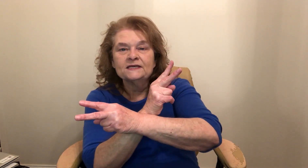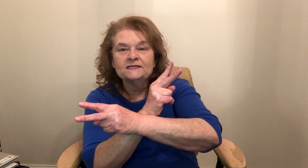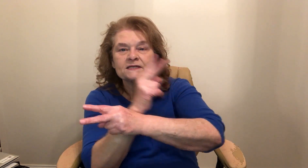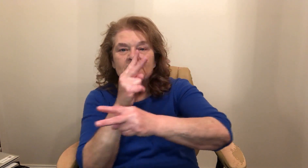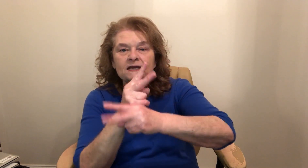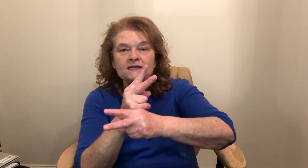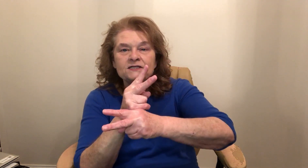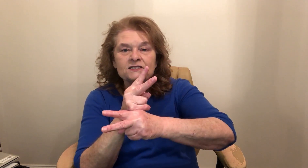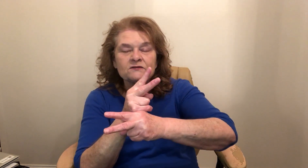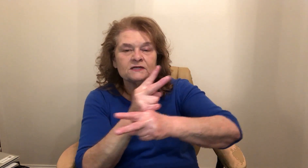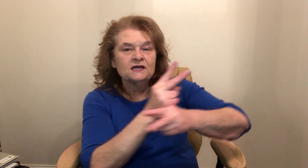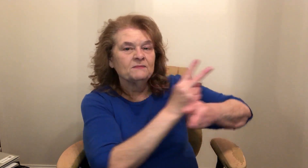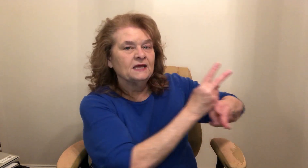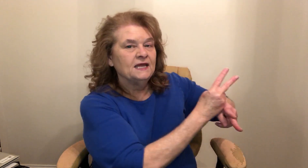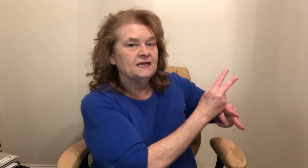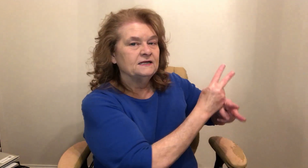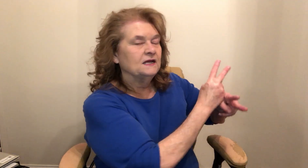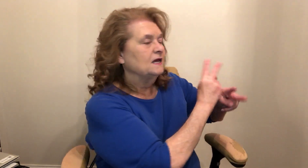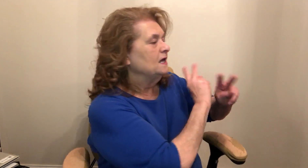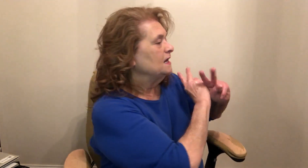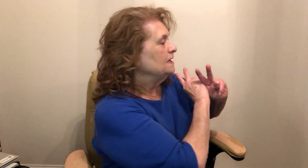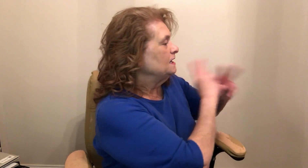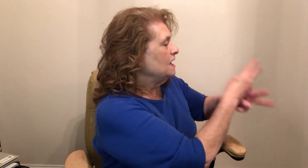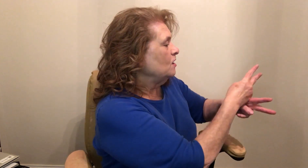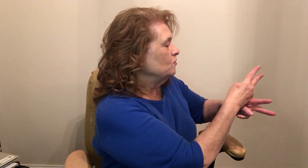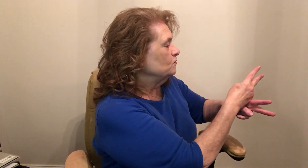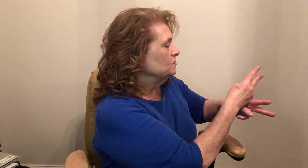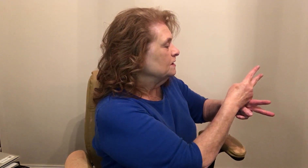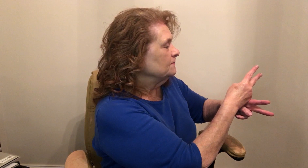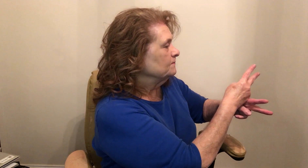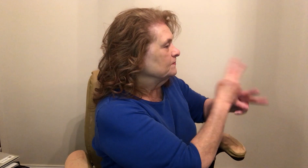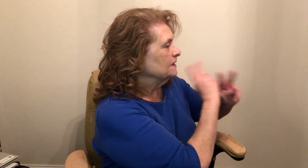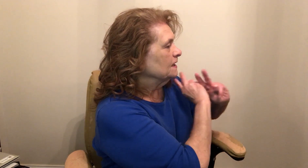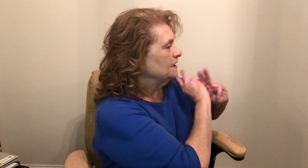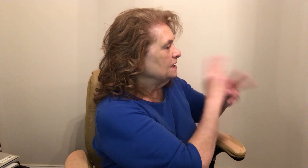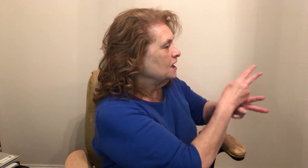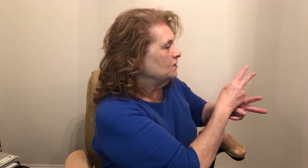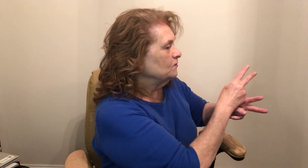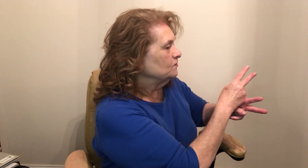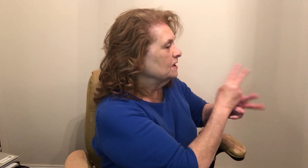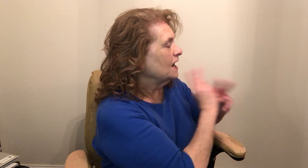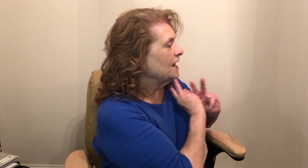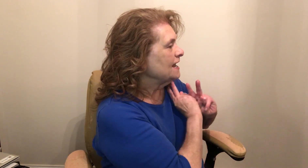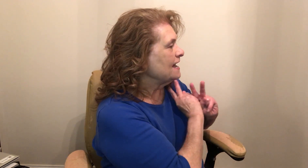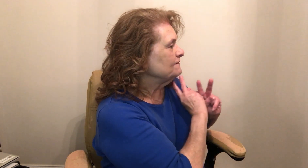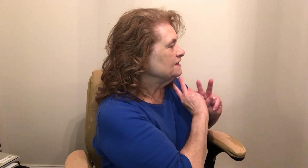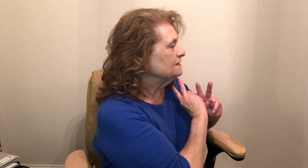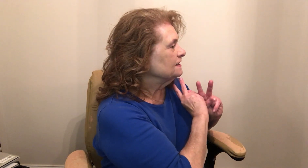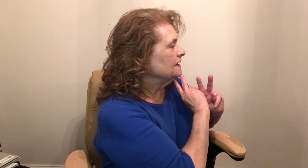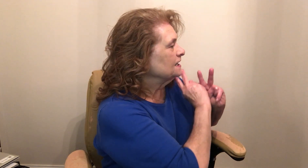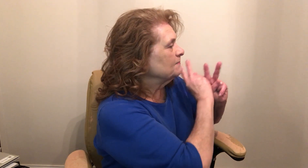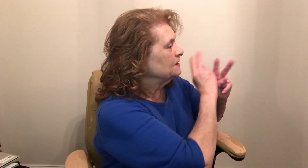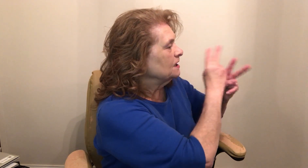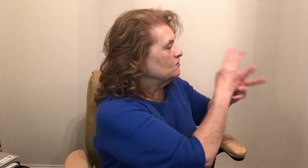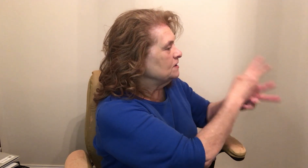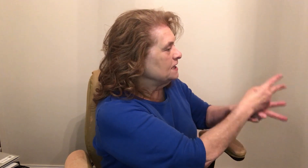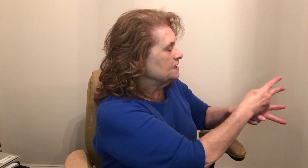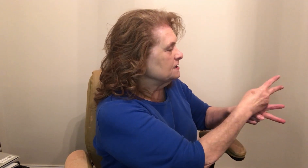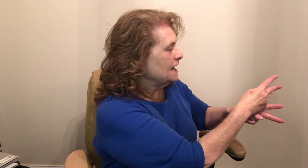wrist, just on the top of the hand. Loan, loan. I have it and I'm loaning it